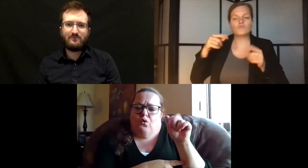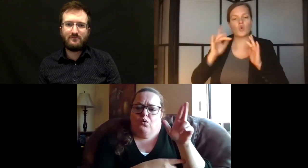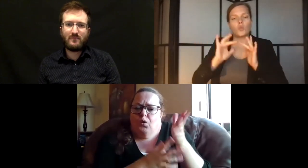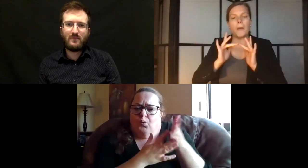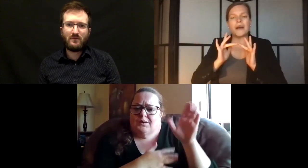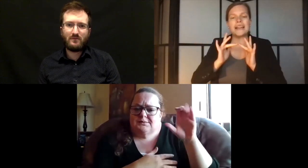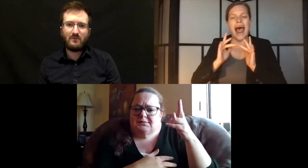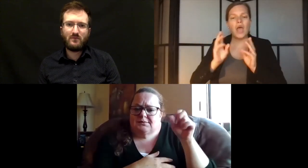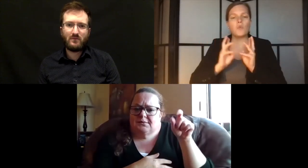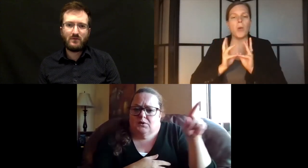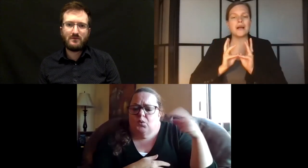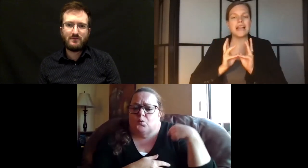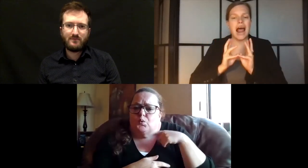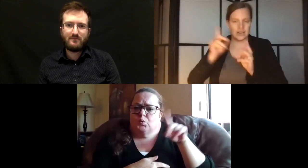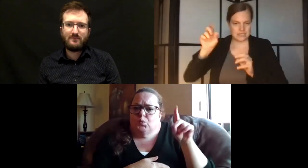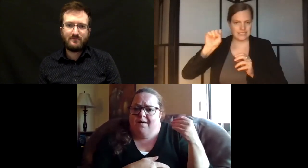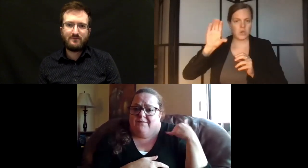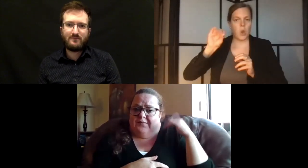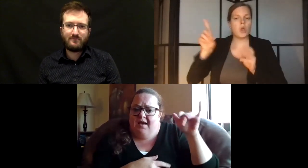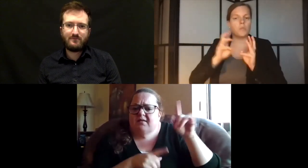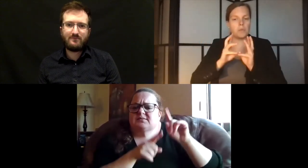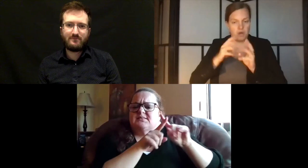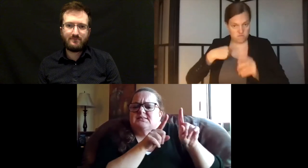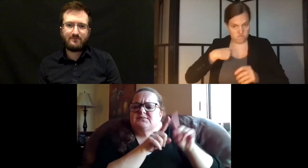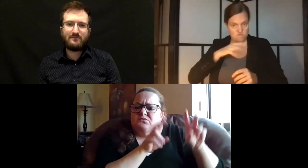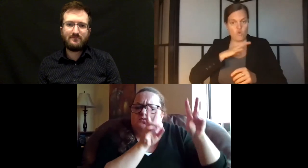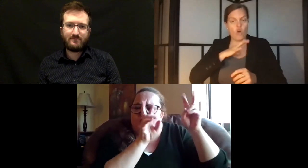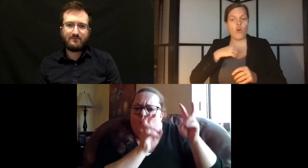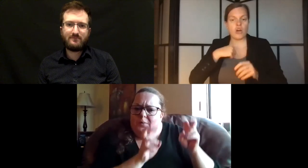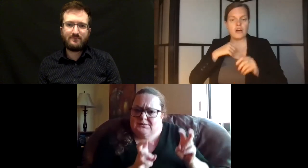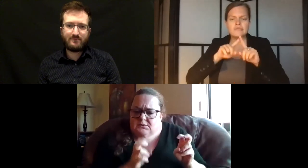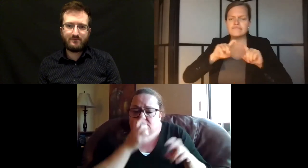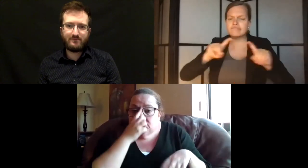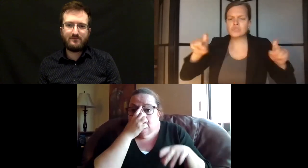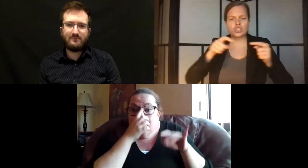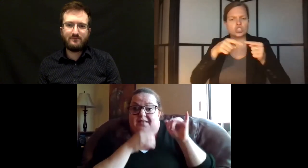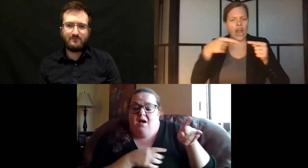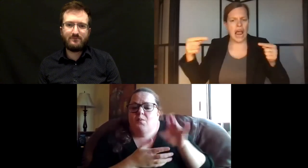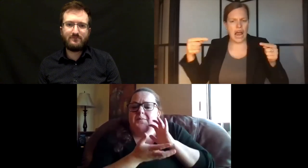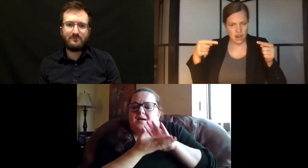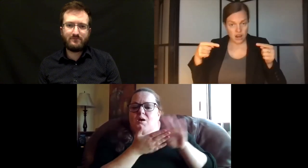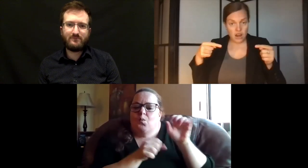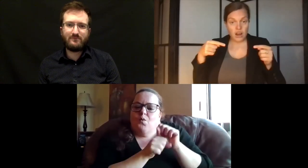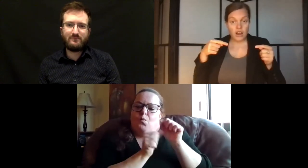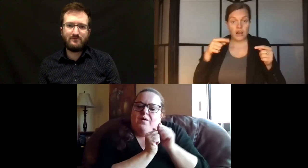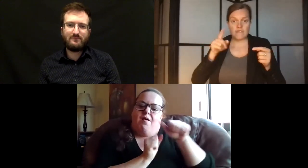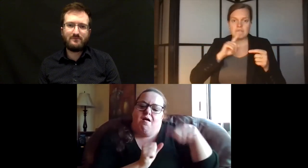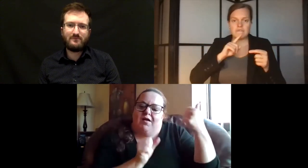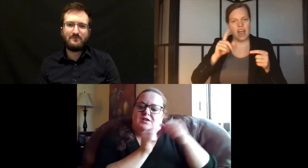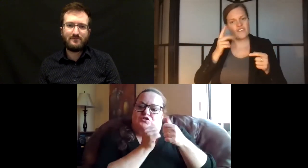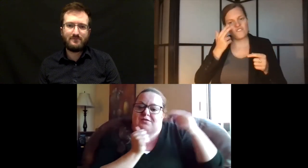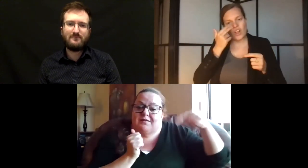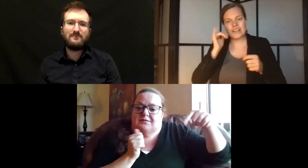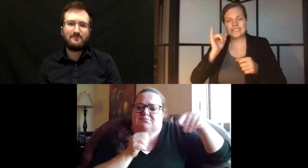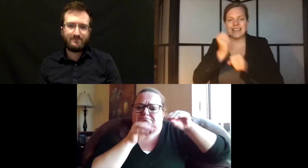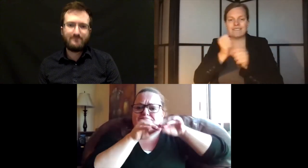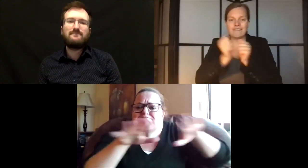We do have webinars through CHS that we provide online, and we'll provide a range of different